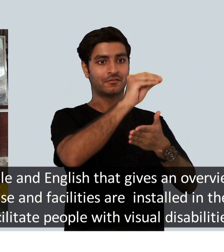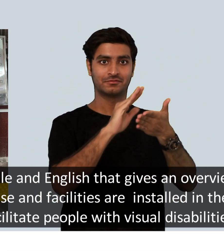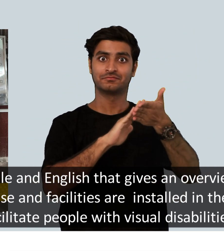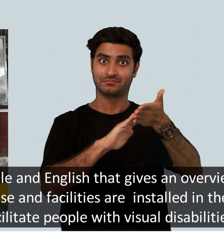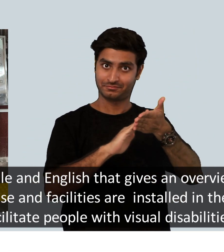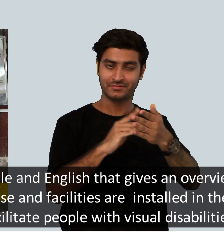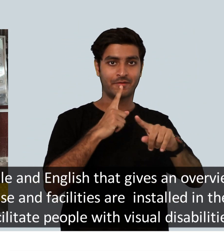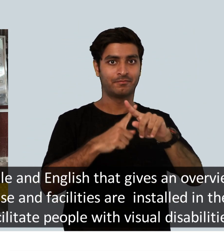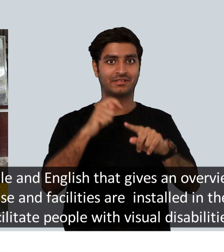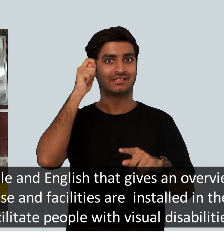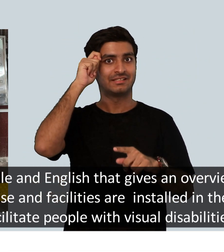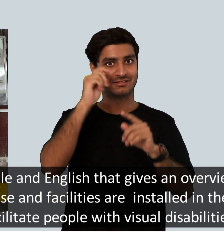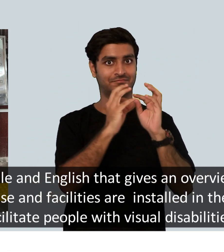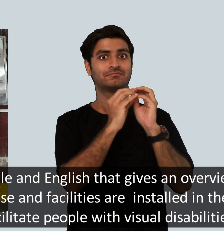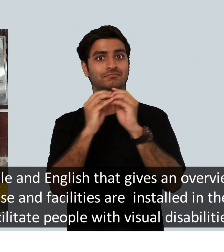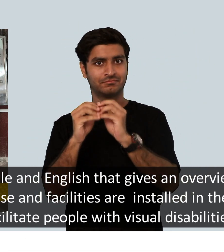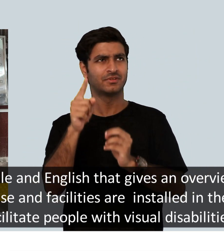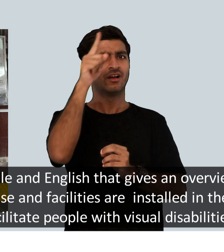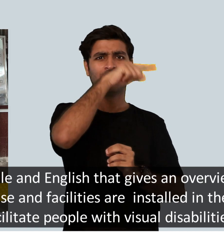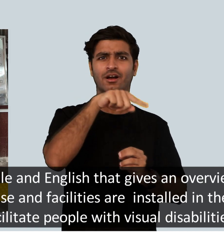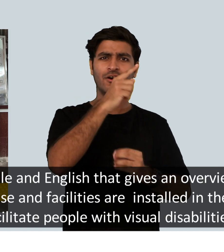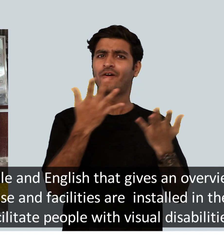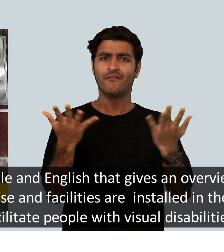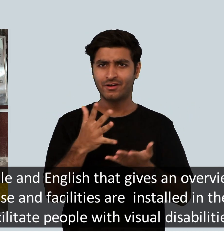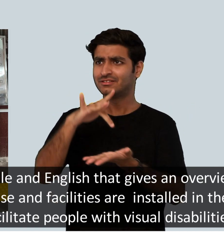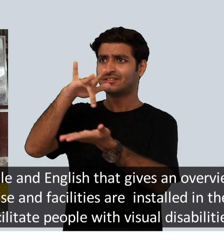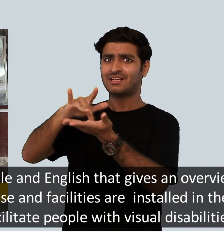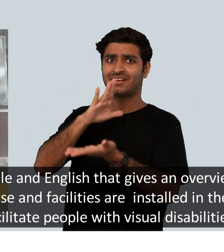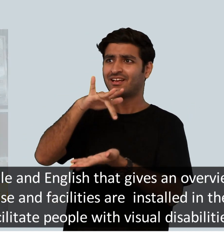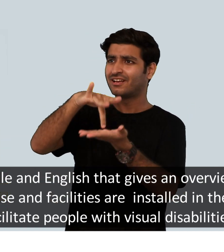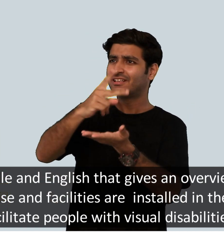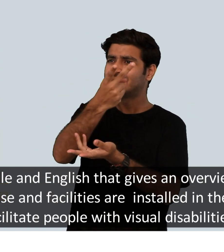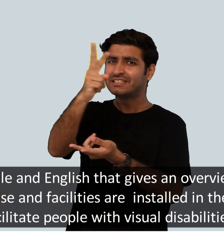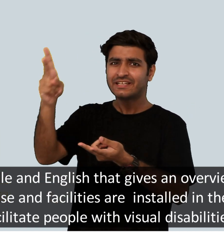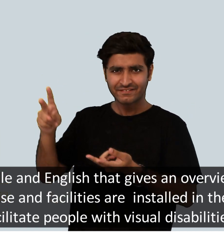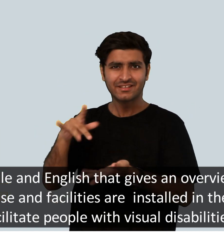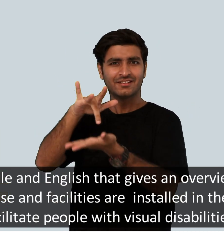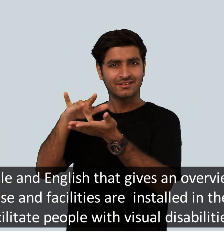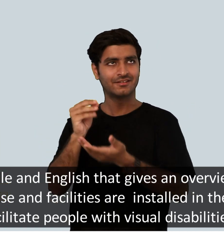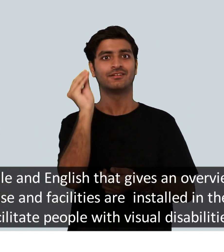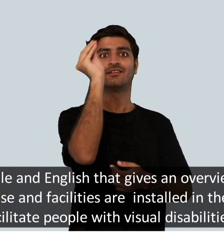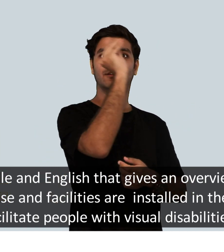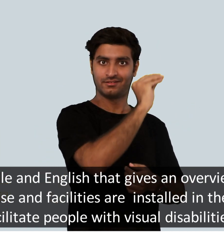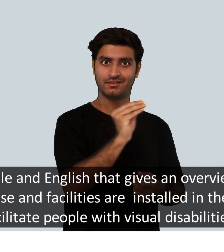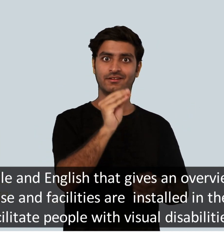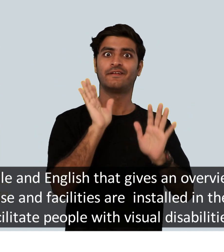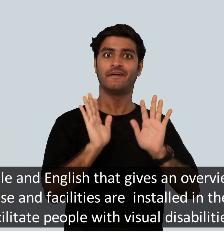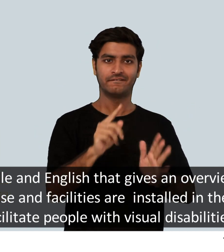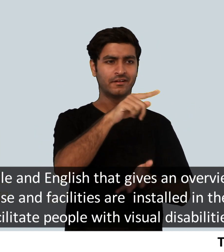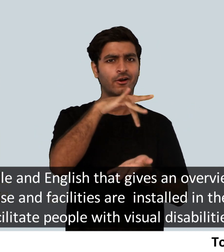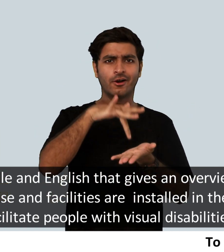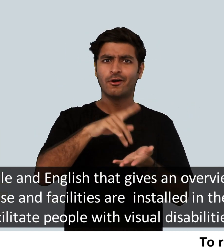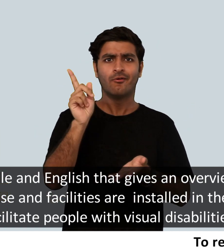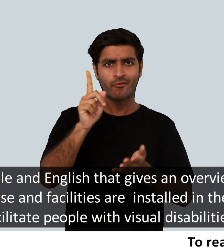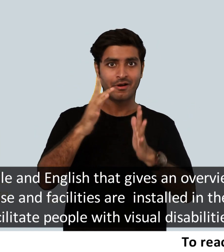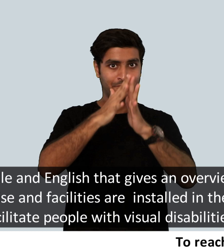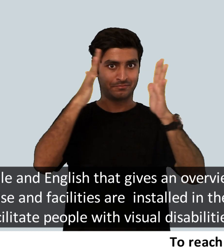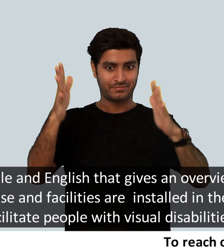overview of the station premise and facilities are installed in the main entry hall to facilitate